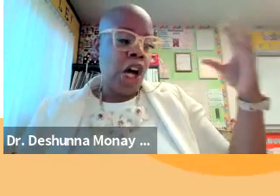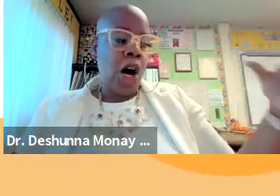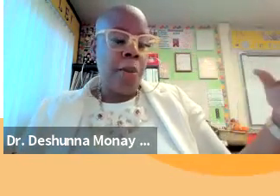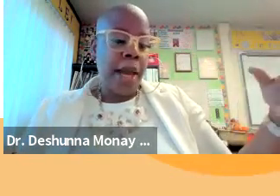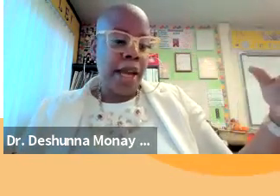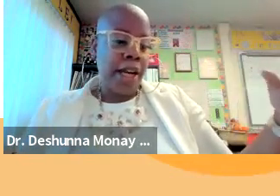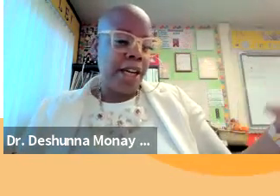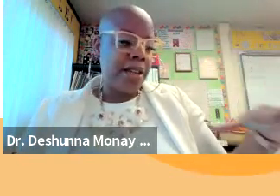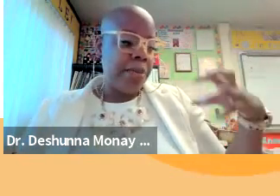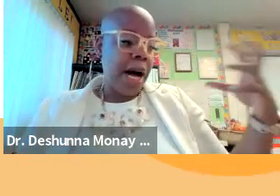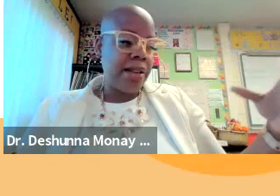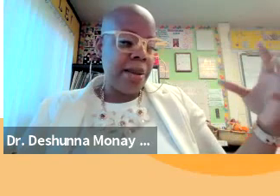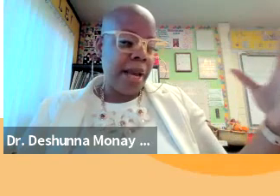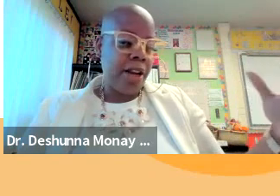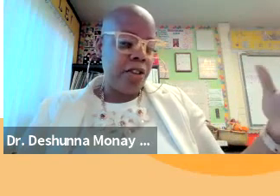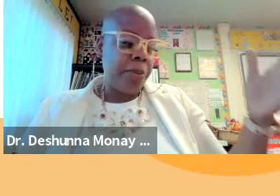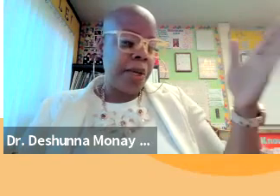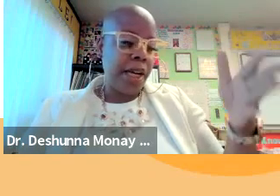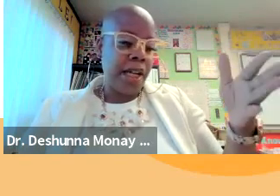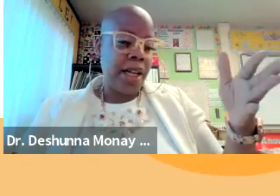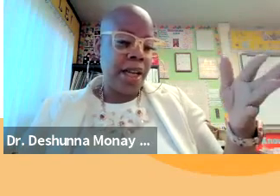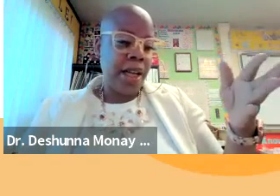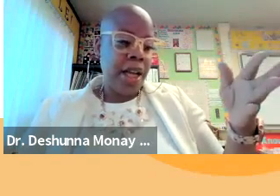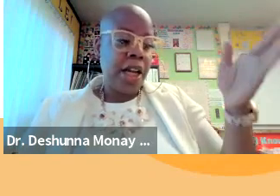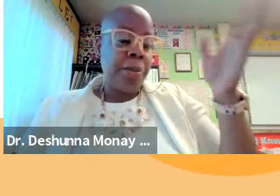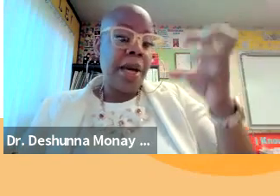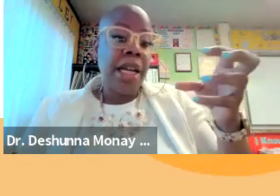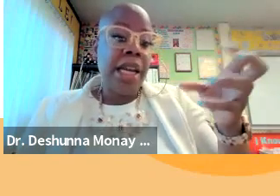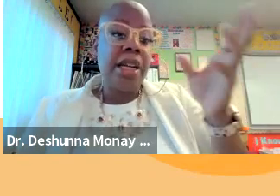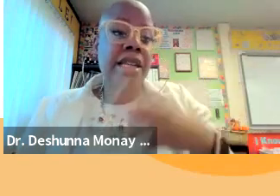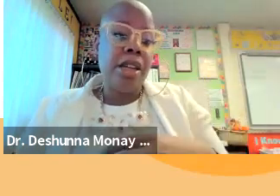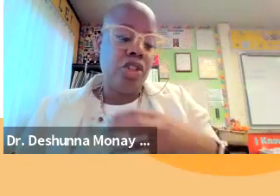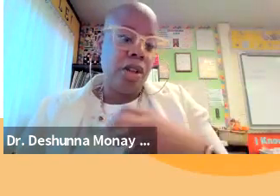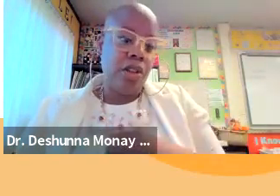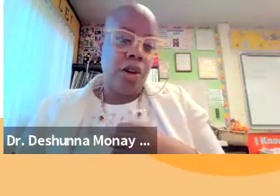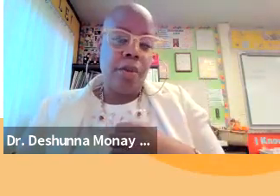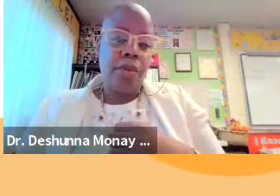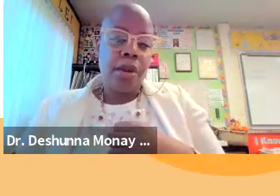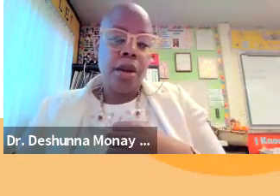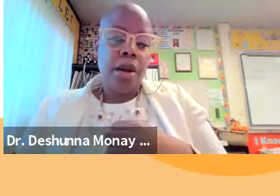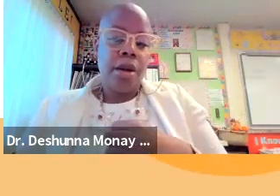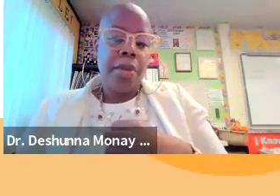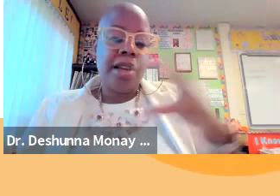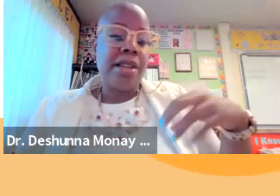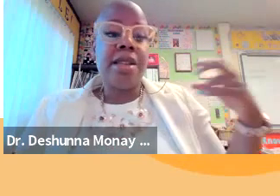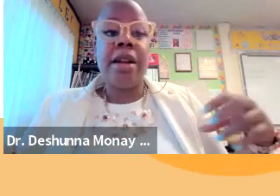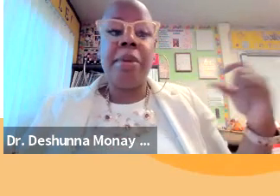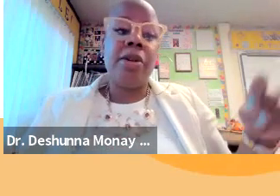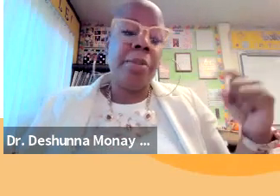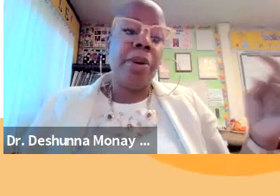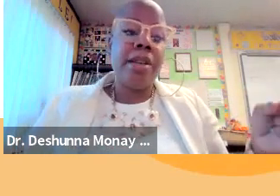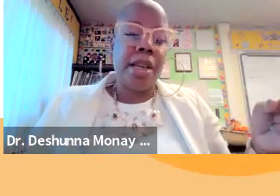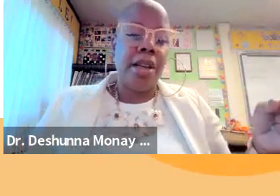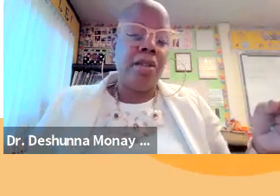where lawmakers and policymakers put their money and attention to. Because instead